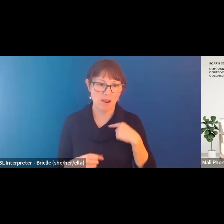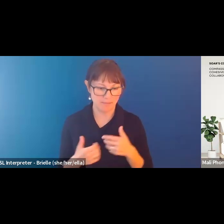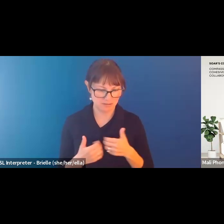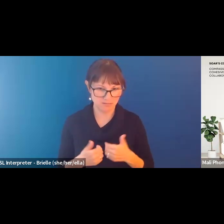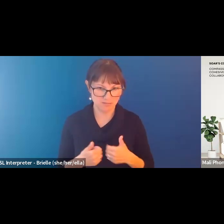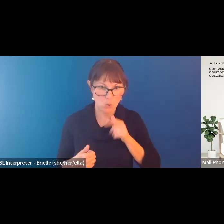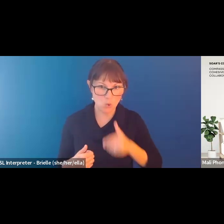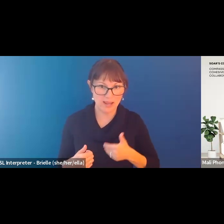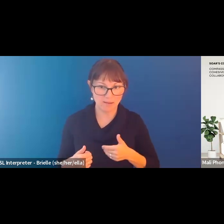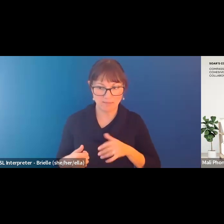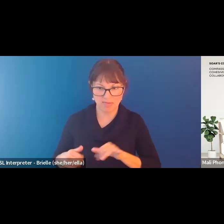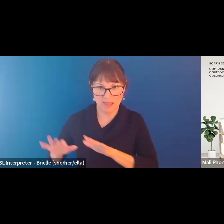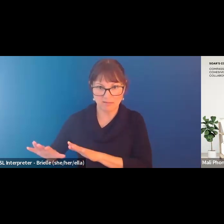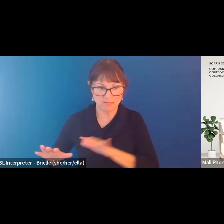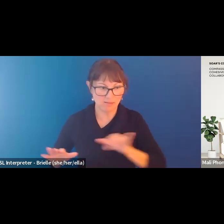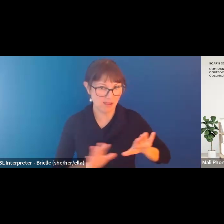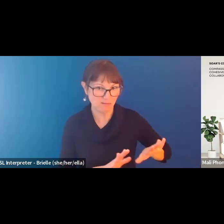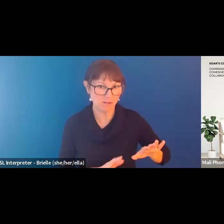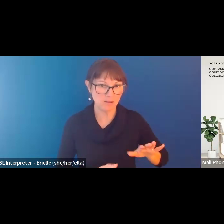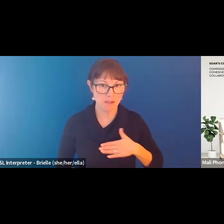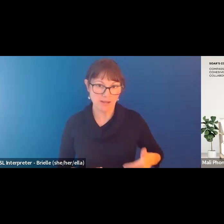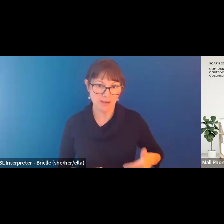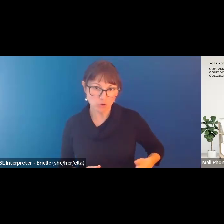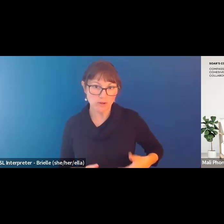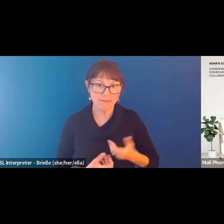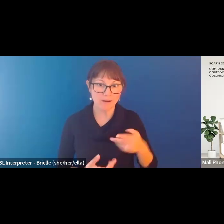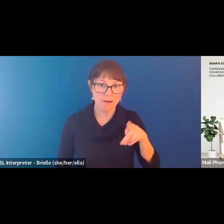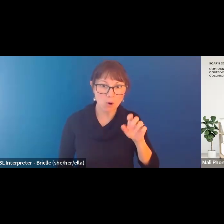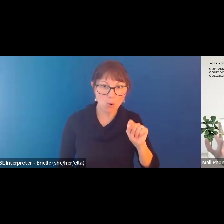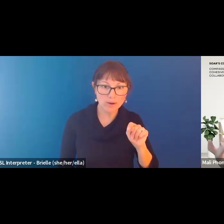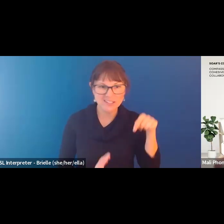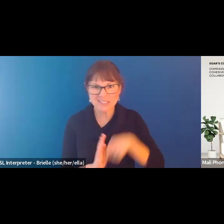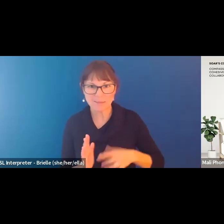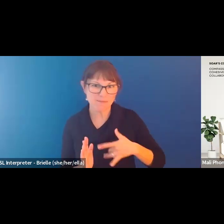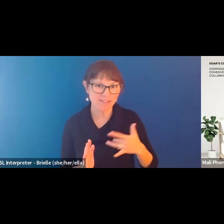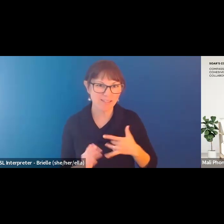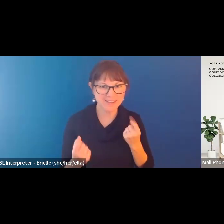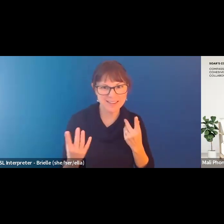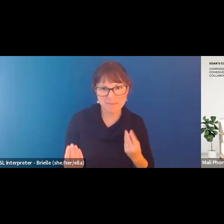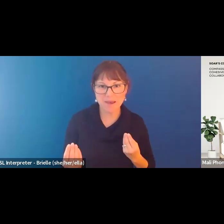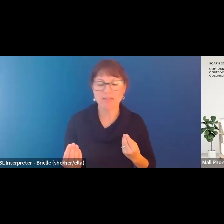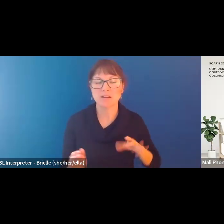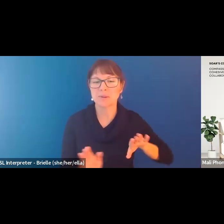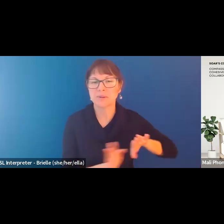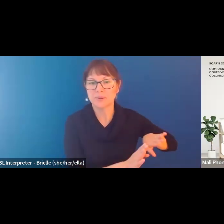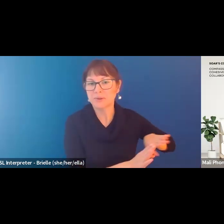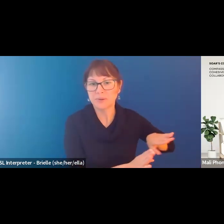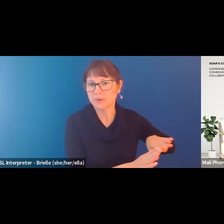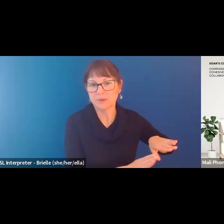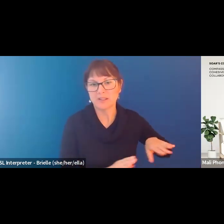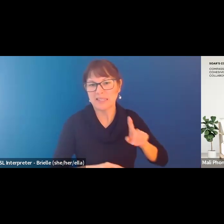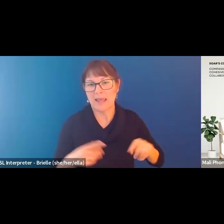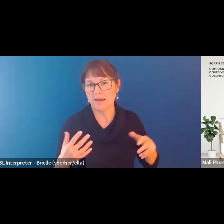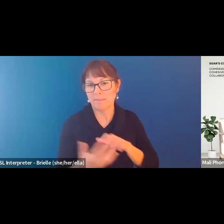was, that the intuitive part of me, the poet, the deeply feeling person, the empath, had to stay separate from the